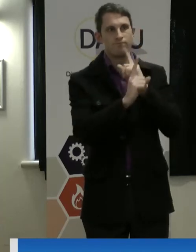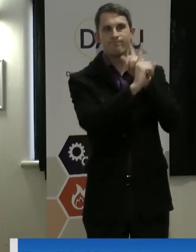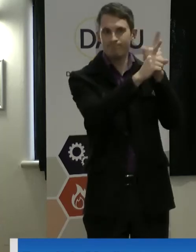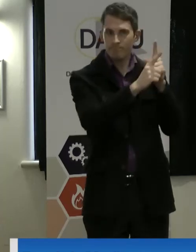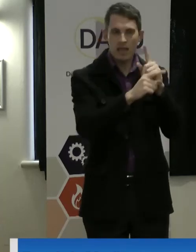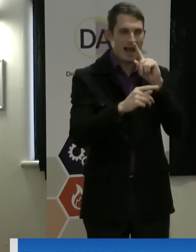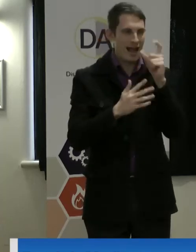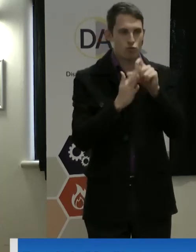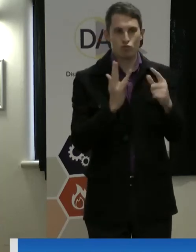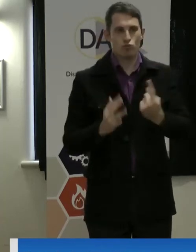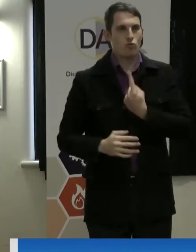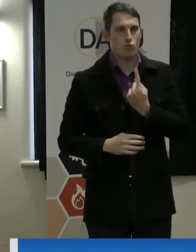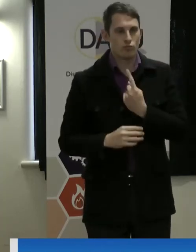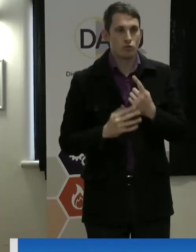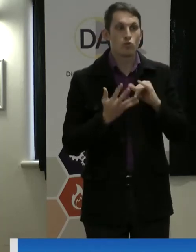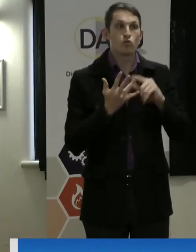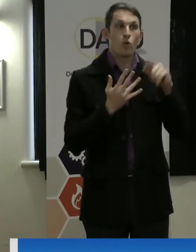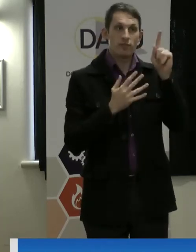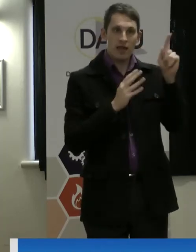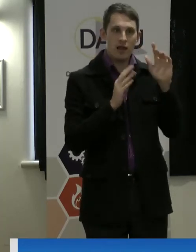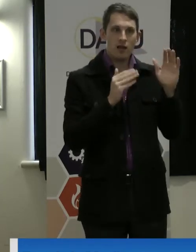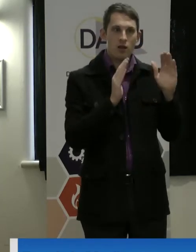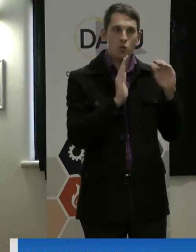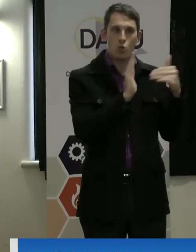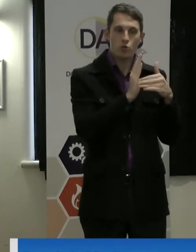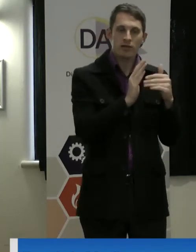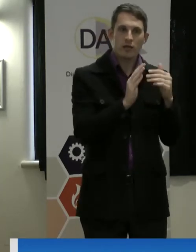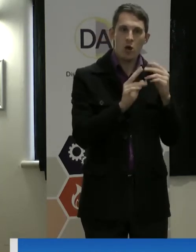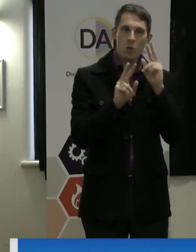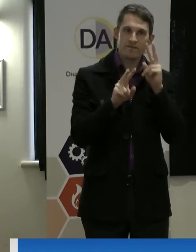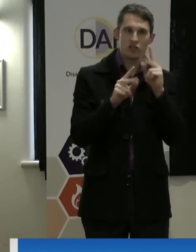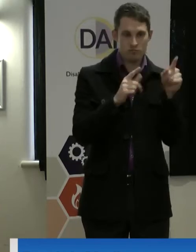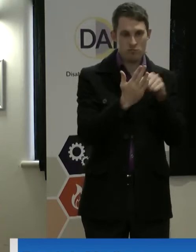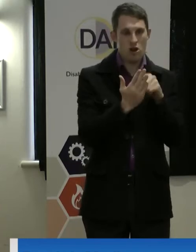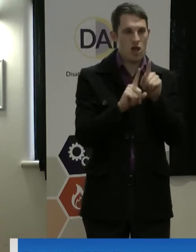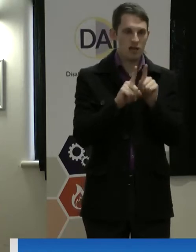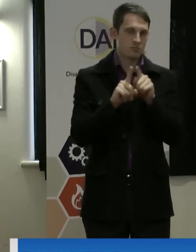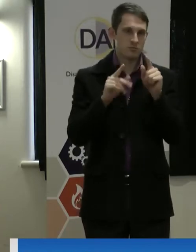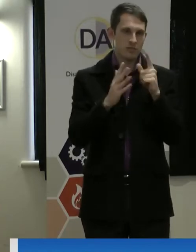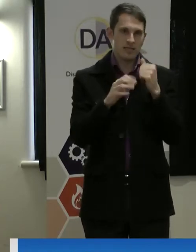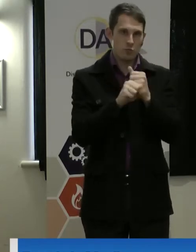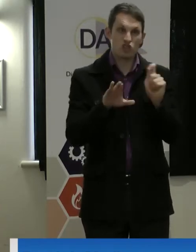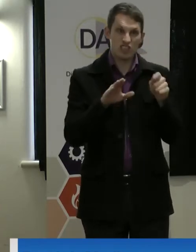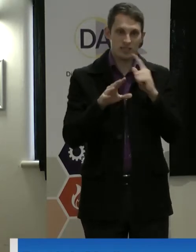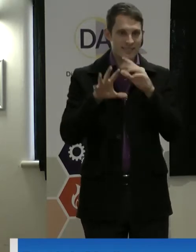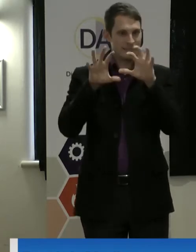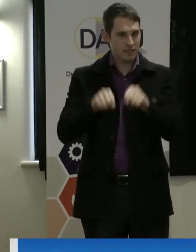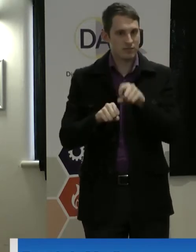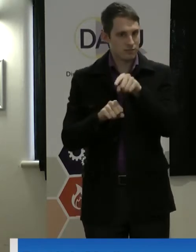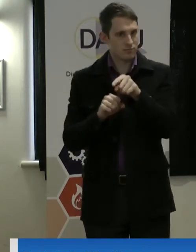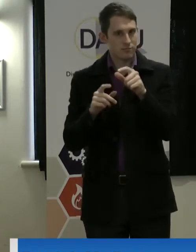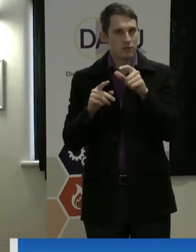you take something like a concluding observation about dismantling indefinite detention and you start within your